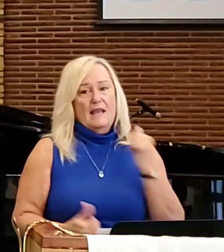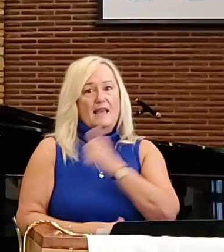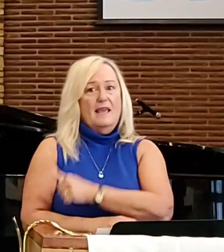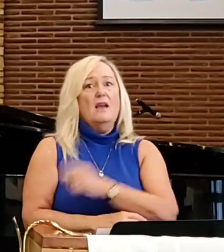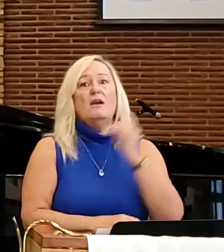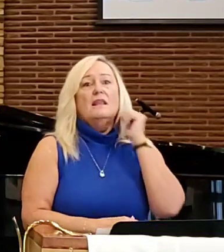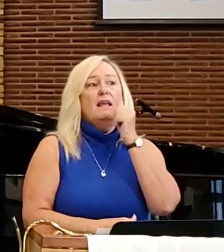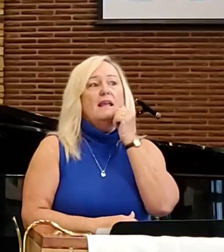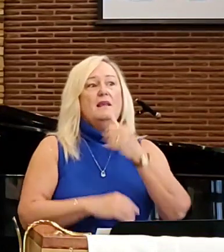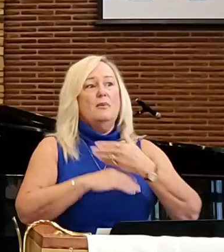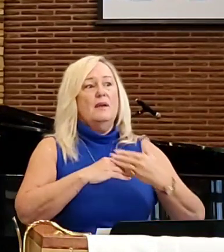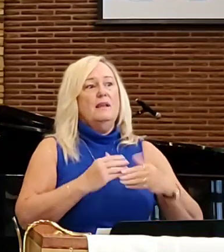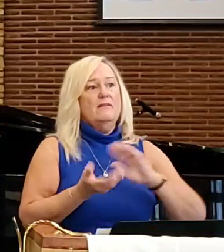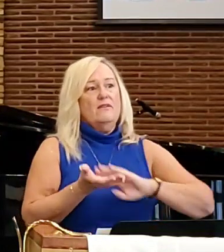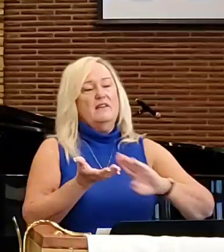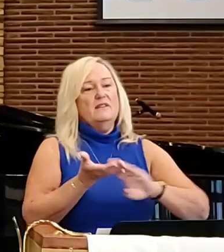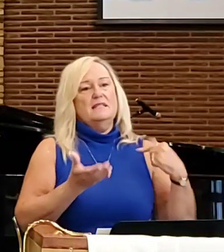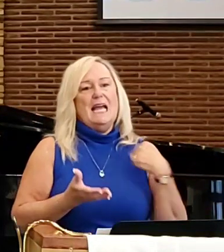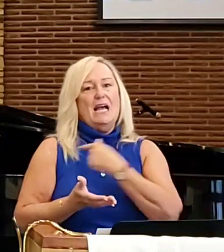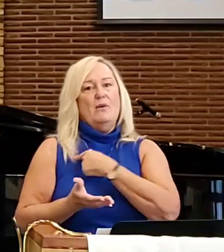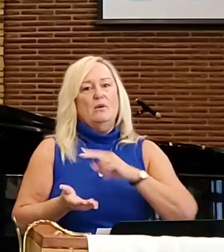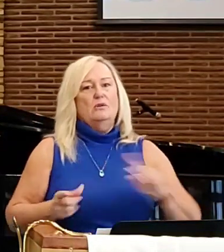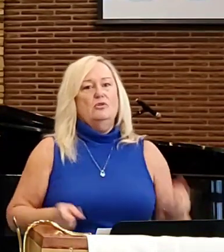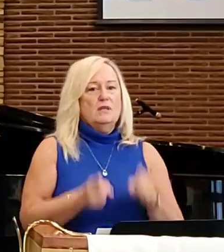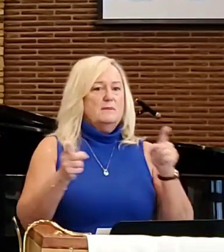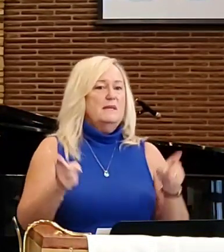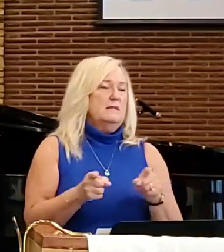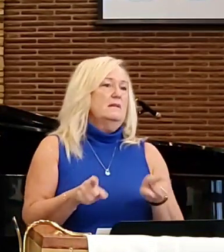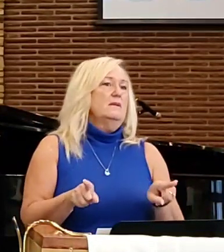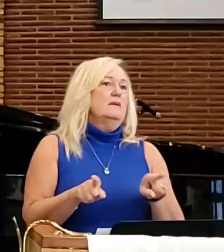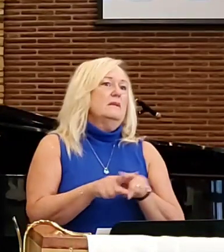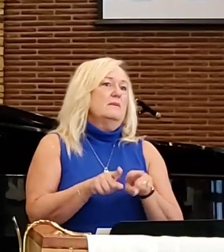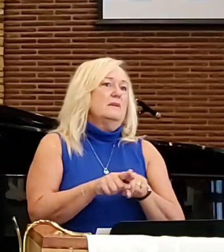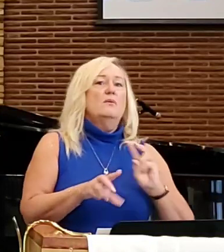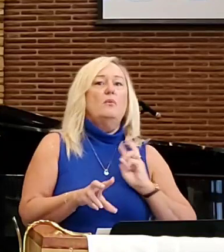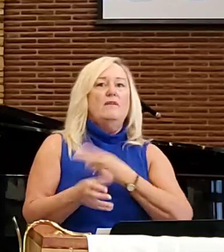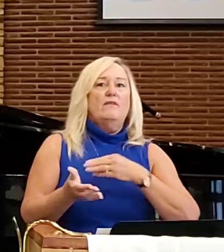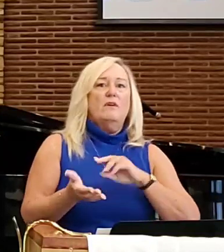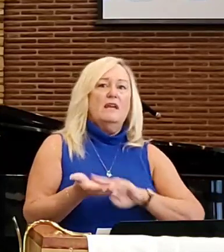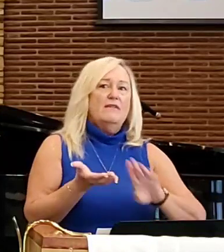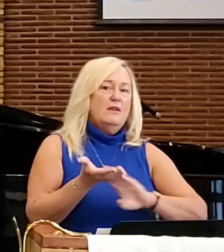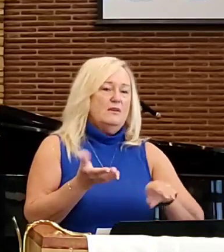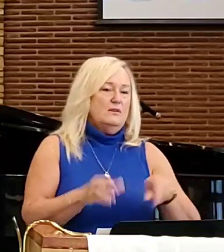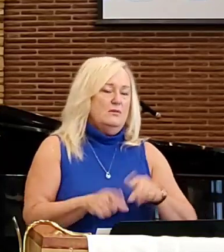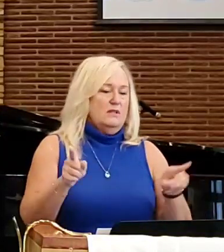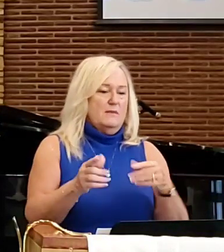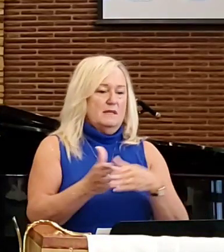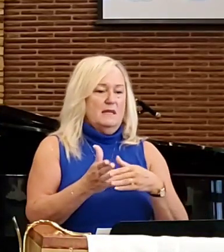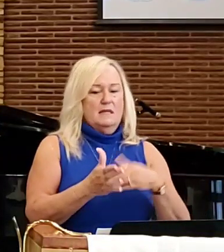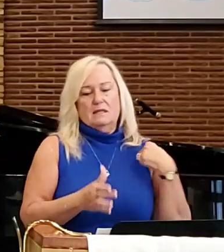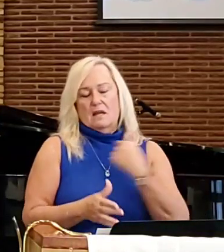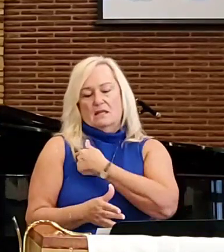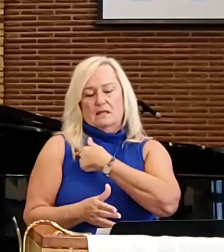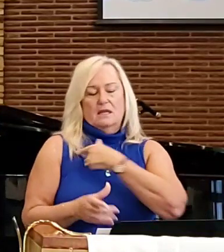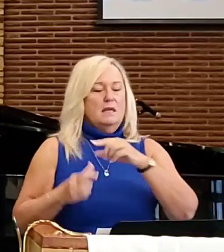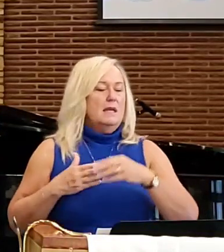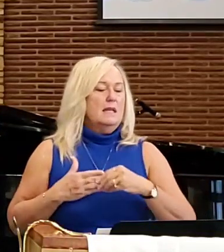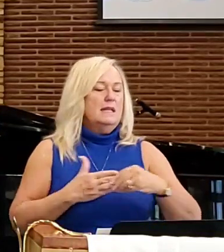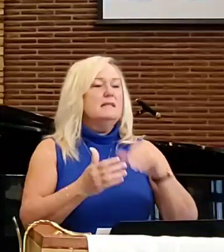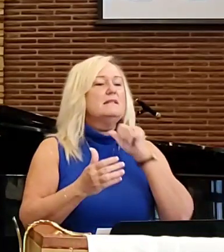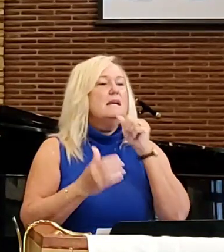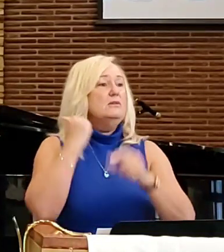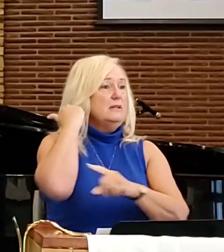daily bread, and forgive us our trespasses, as we forgive those who trespass against us. And lead us